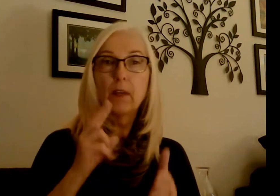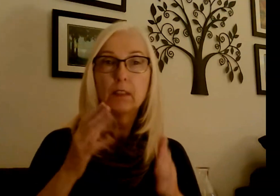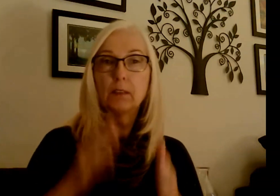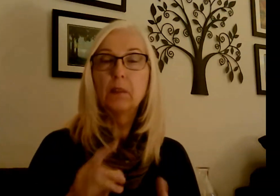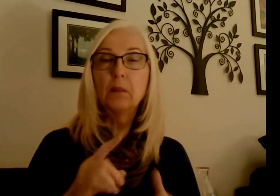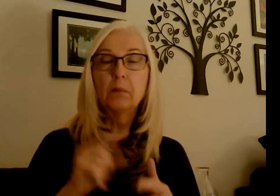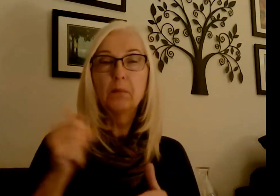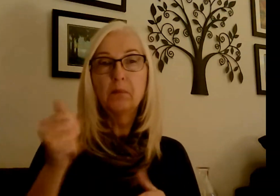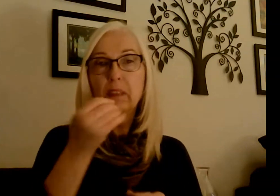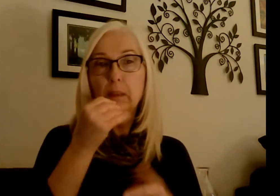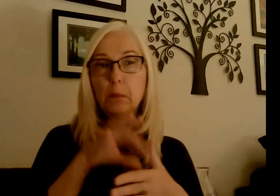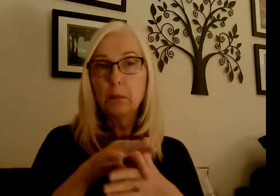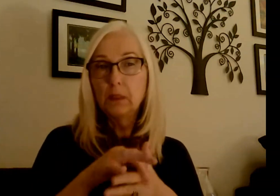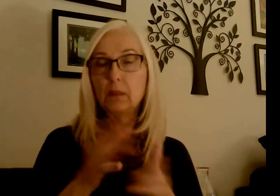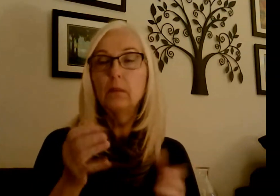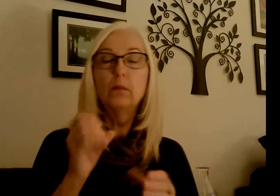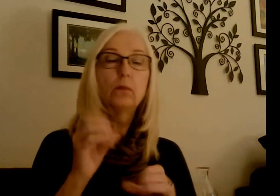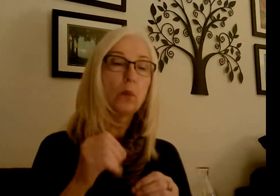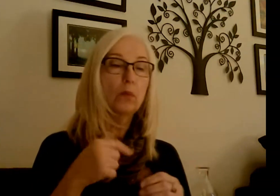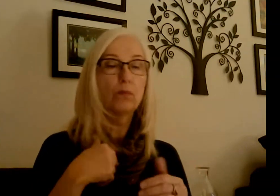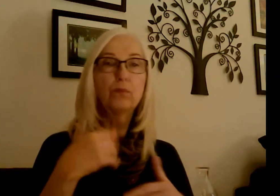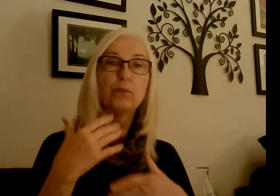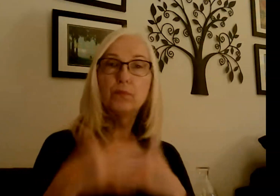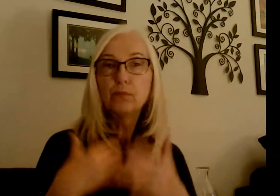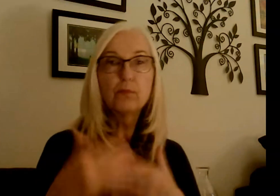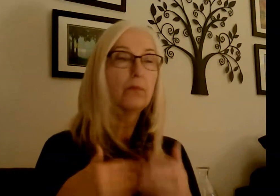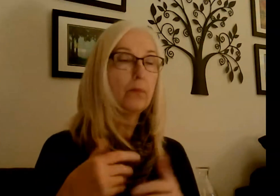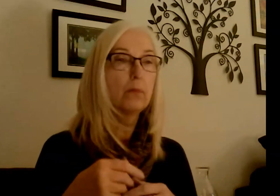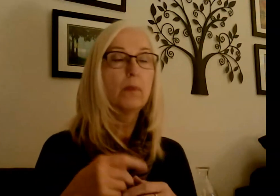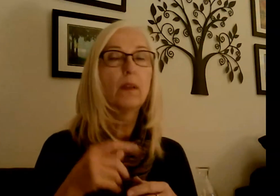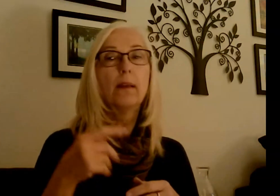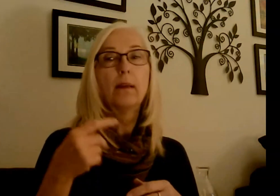pregnant and we're expecting a child.